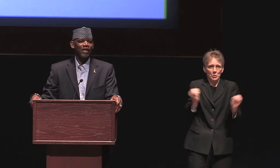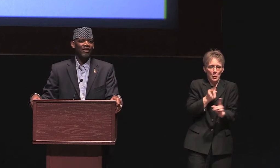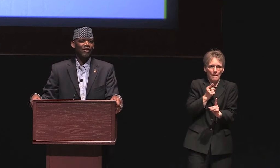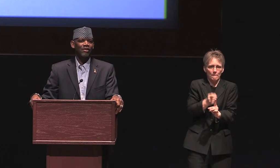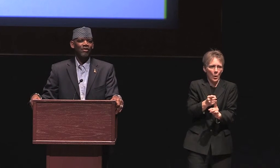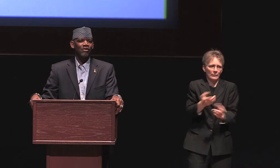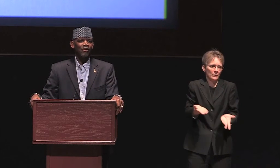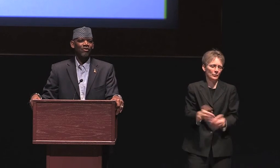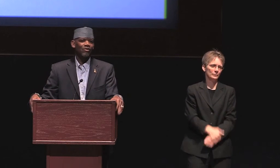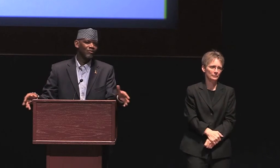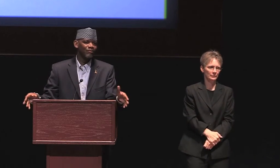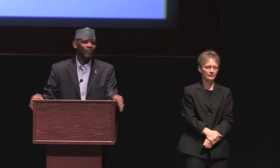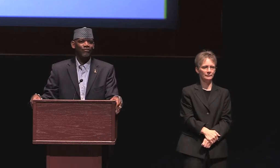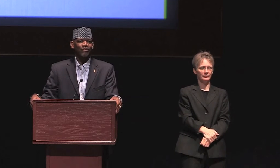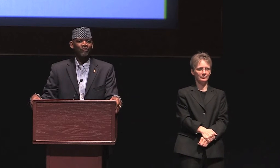being on the planet,